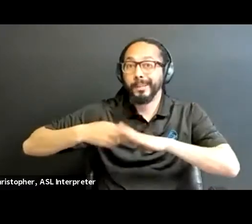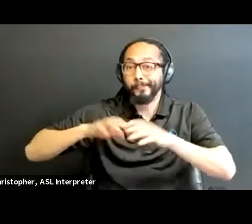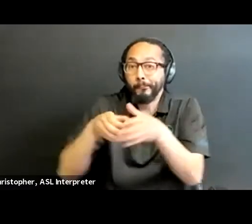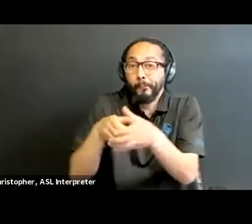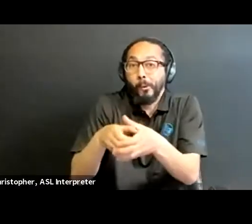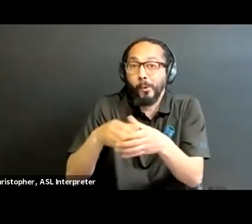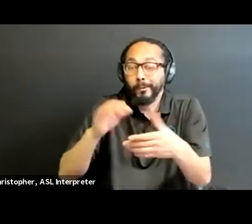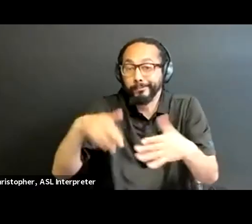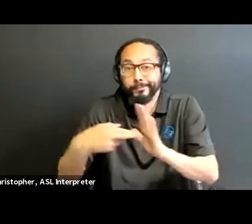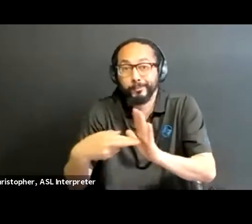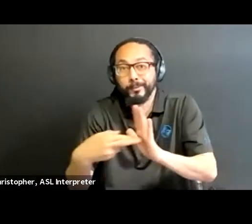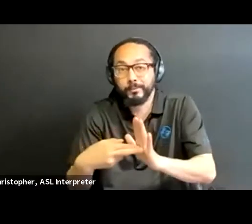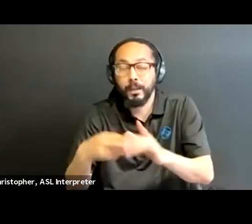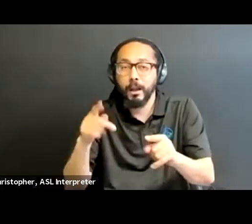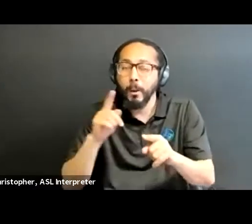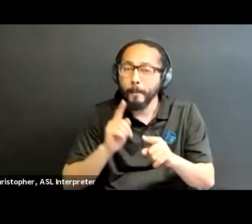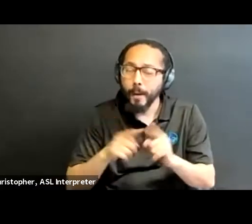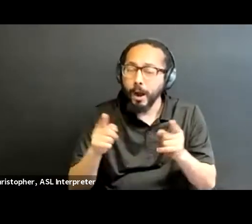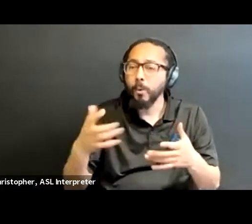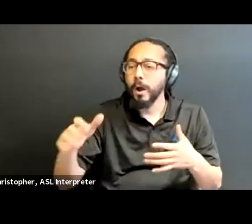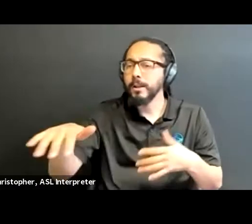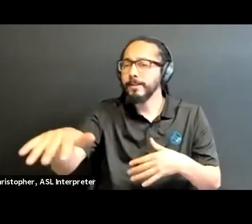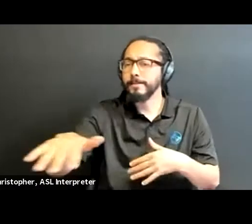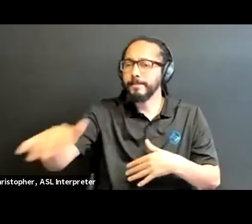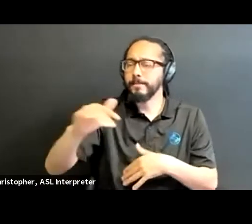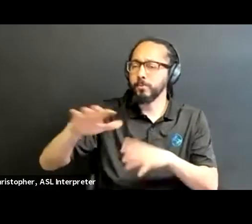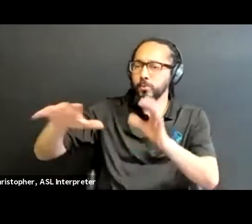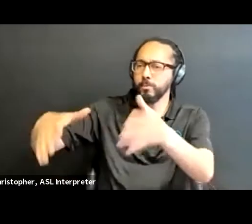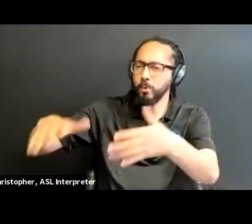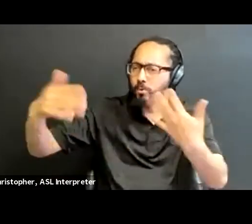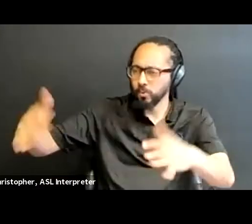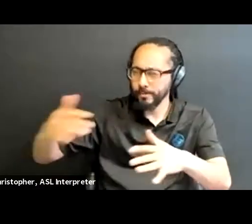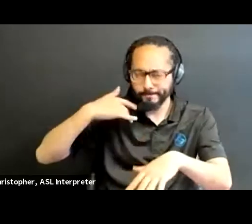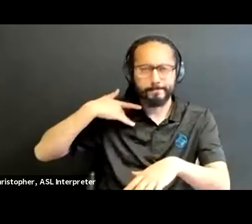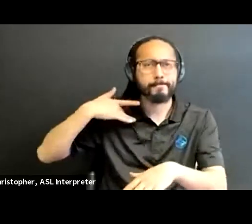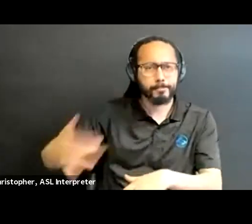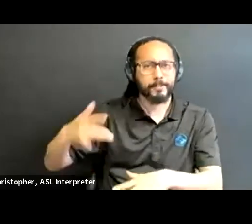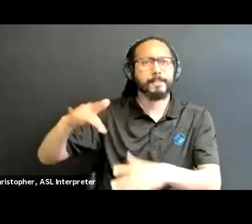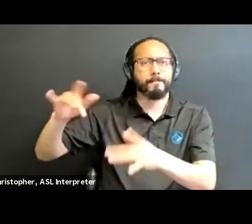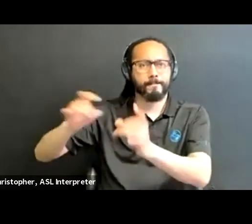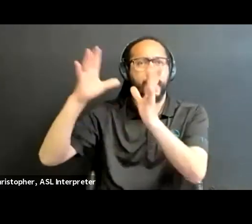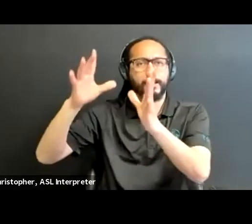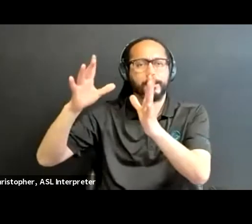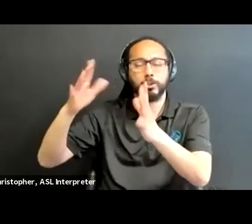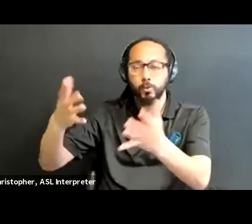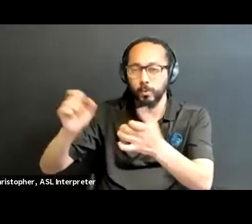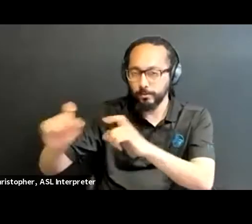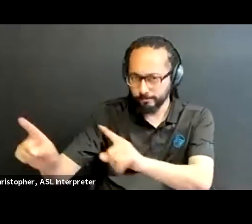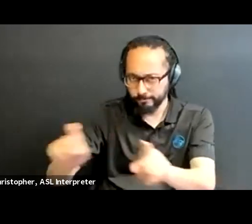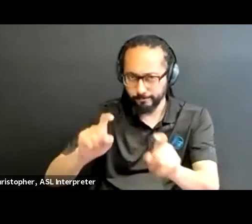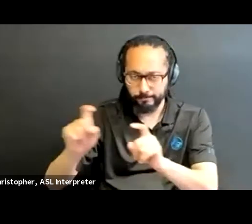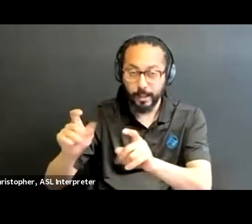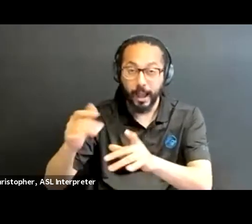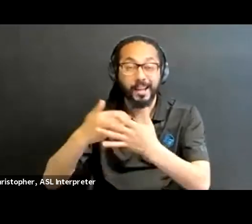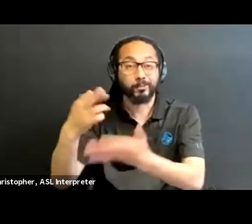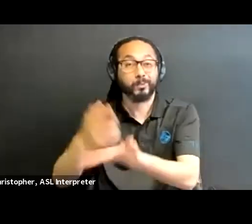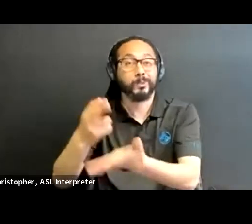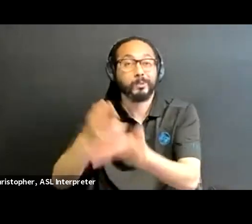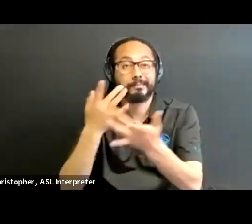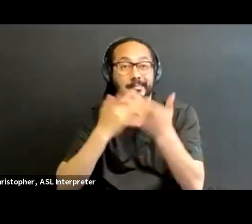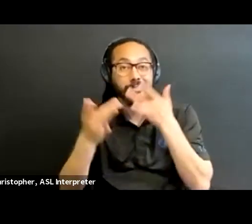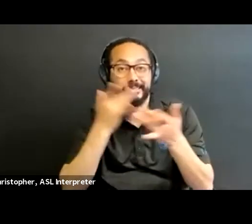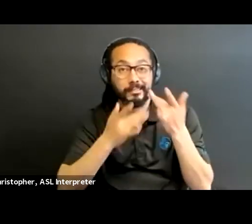research had showed would be more likely to be subject to dating violence and less likely to access resources. So it was important to us to hear